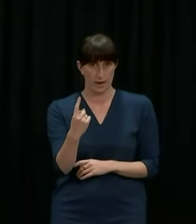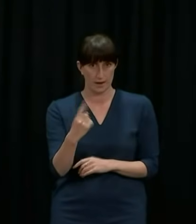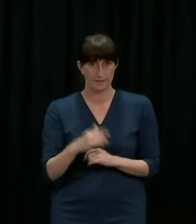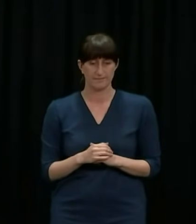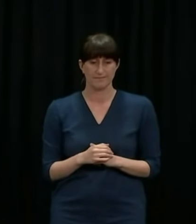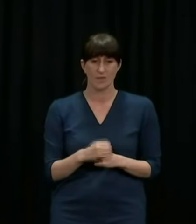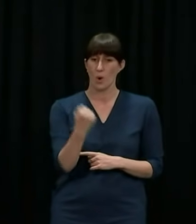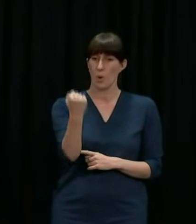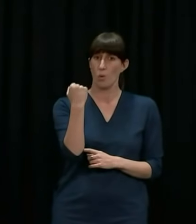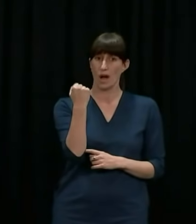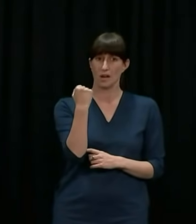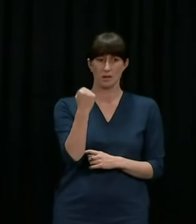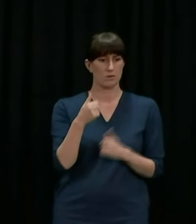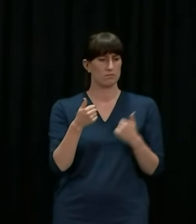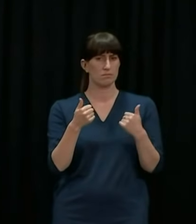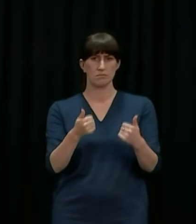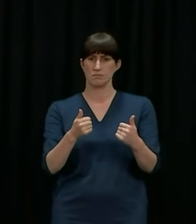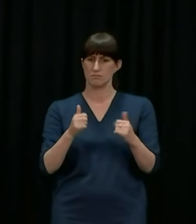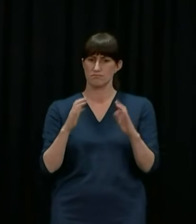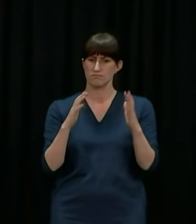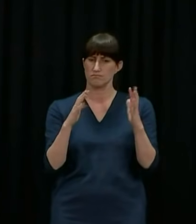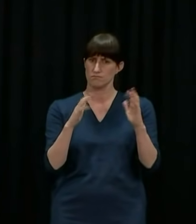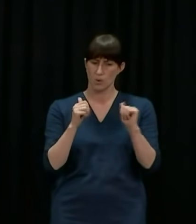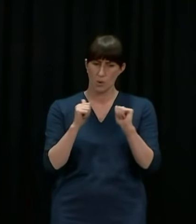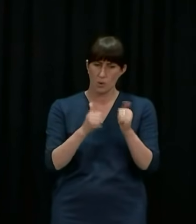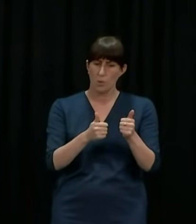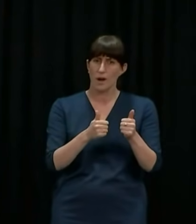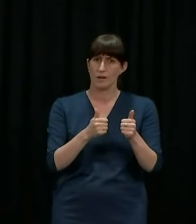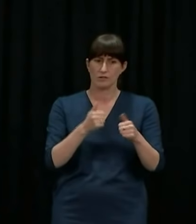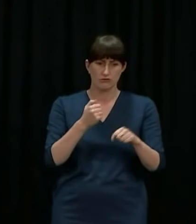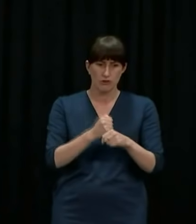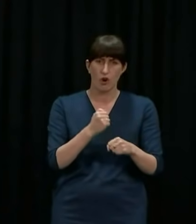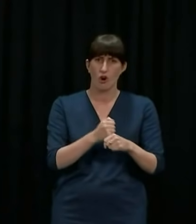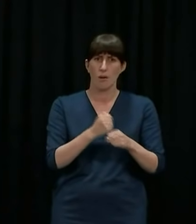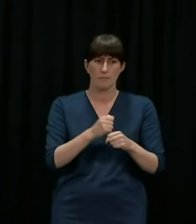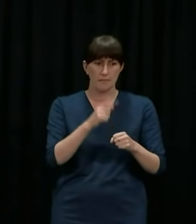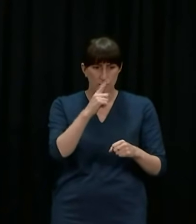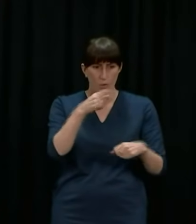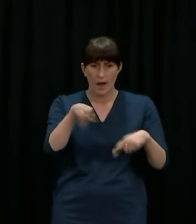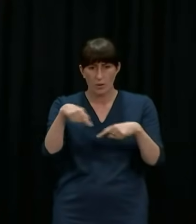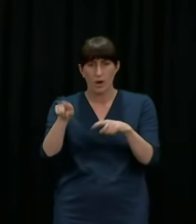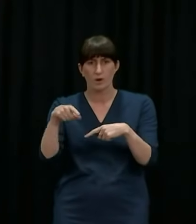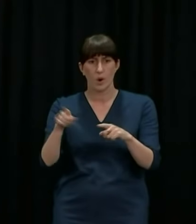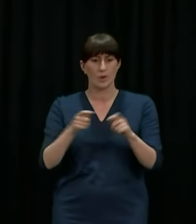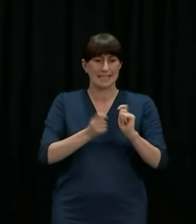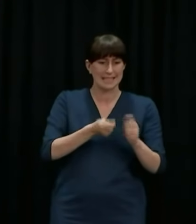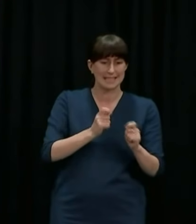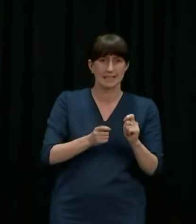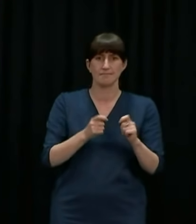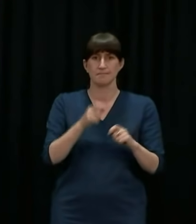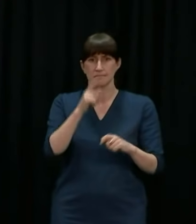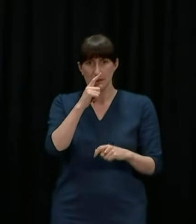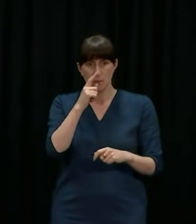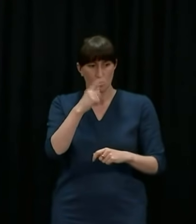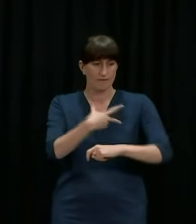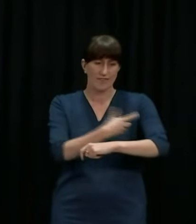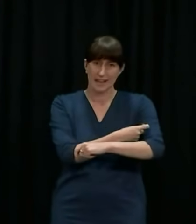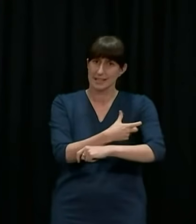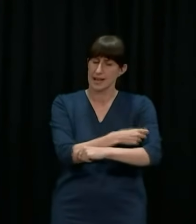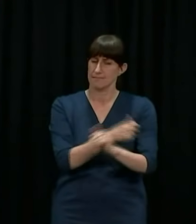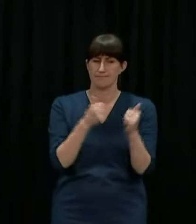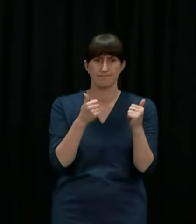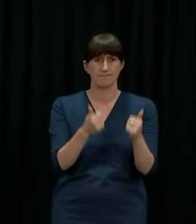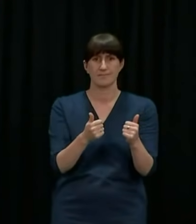a phenomenal job over the last few weeks of getting tested and getting vaccinated. The region's achieved a